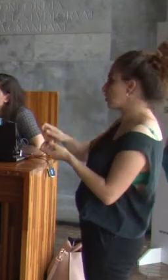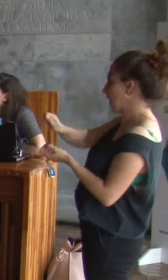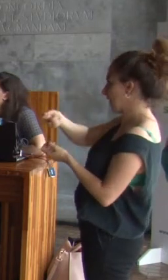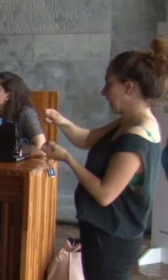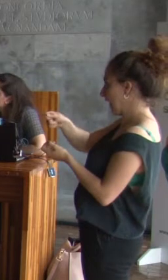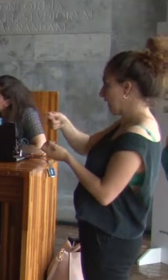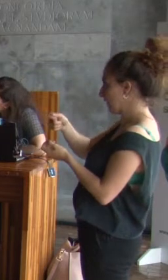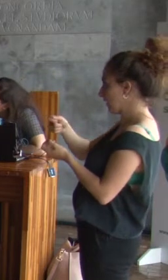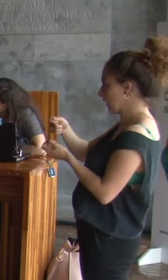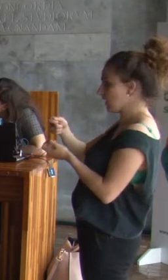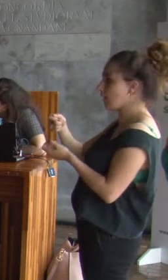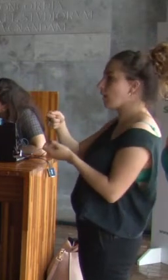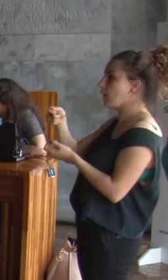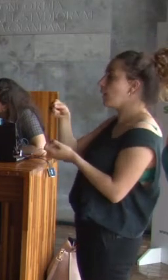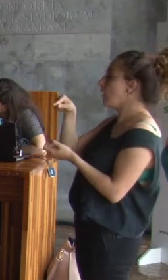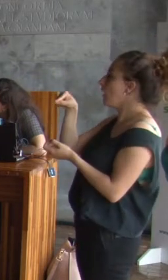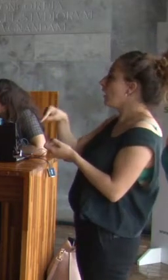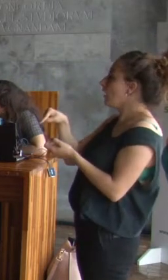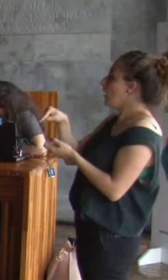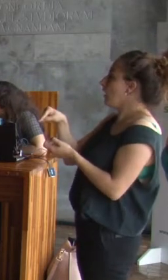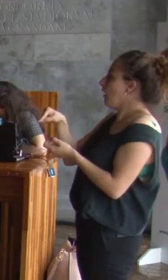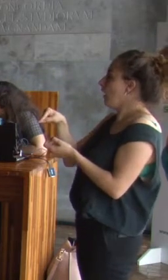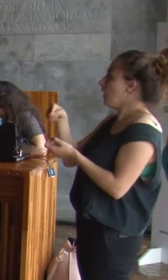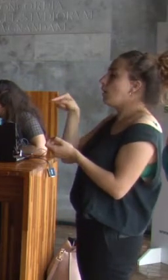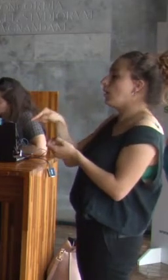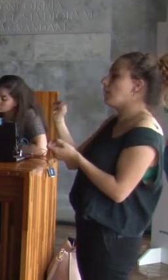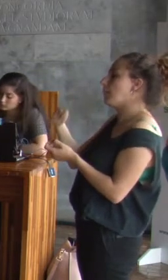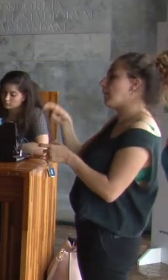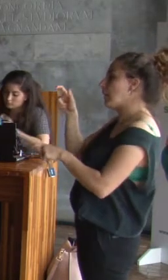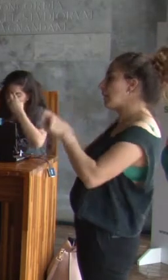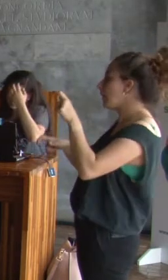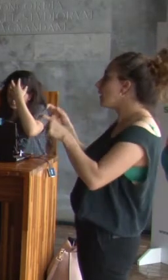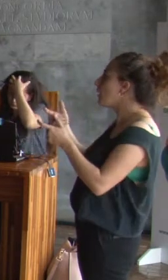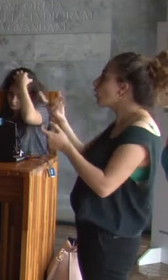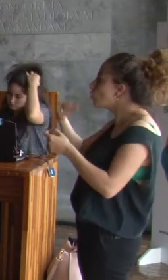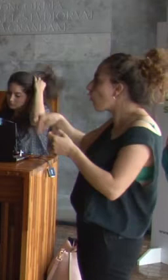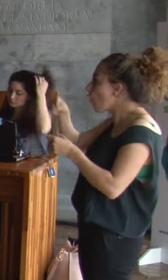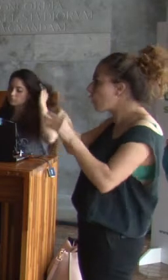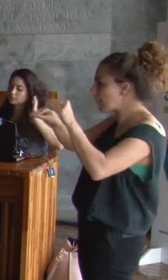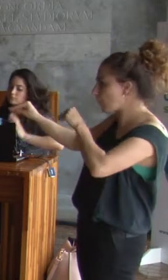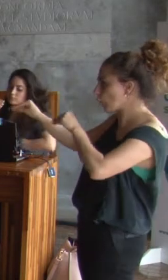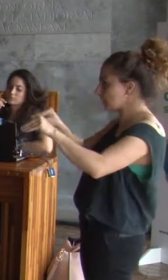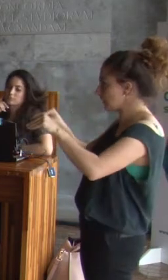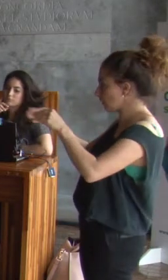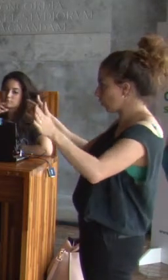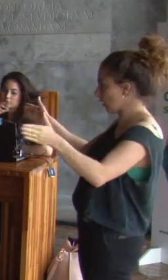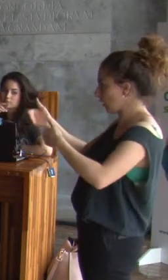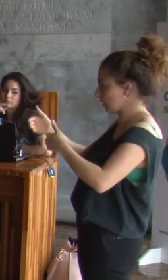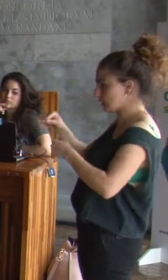presenters. And this is in order for people to know where people are, so where they are in the